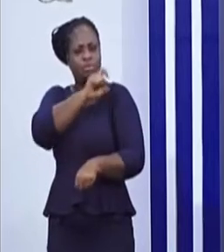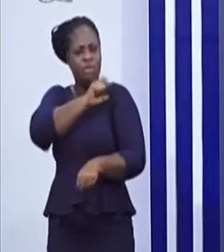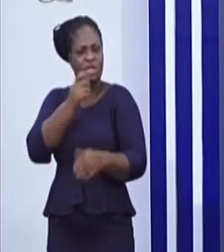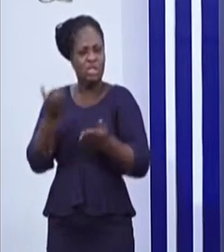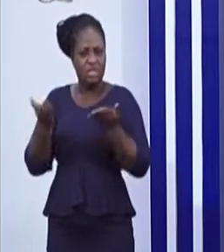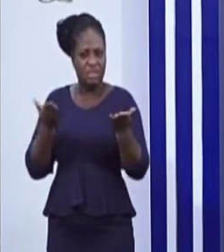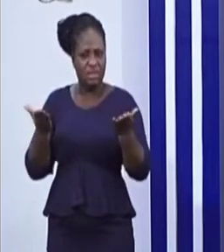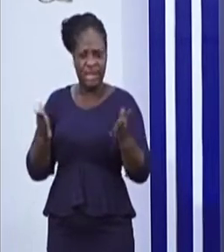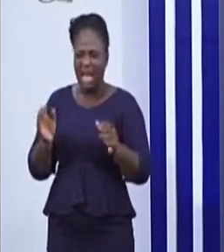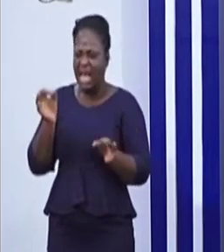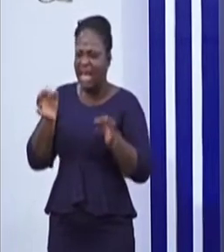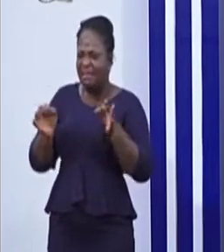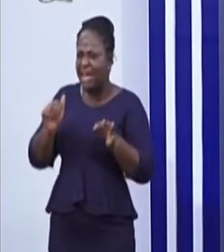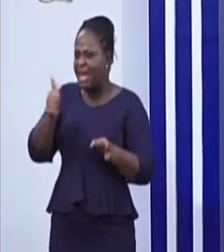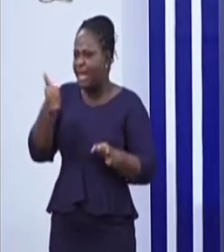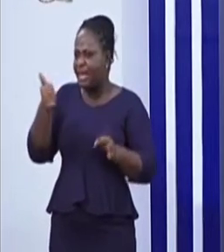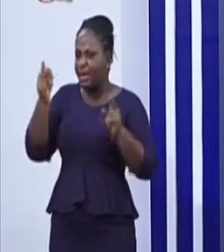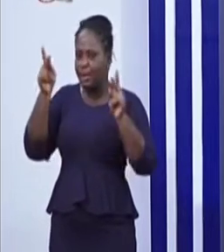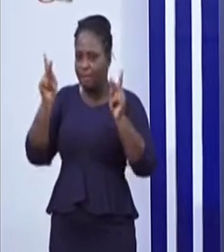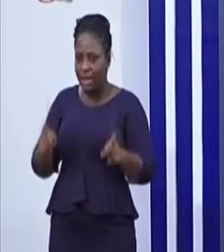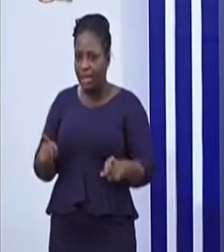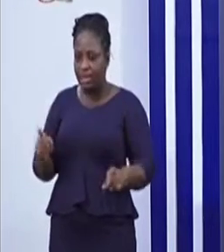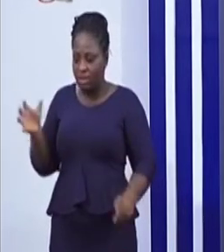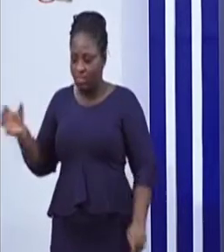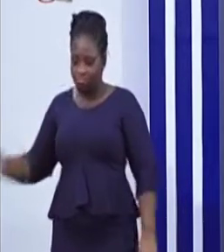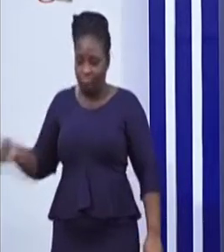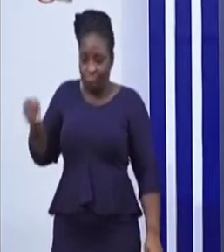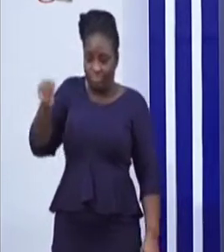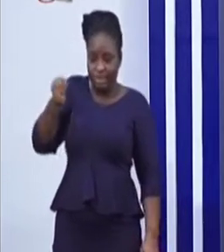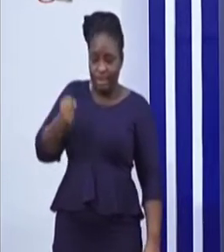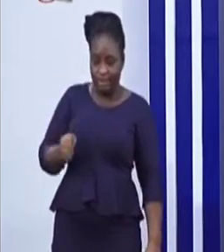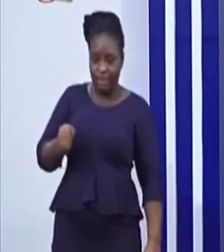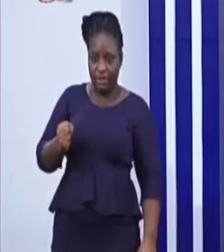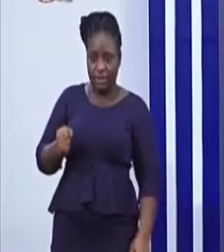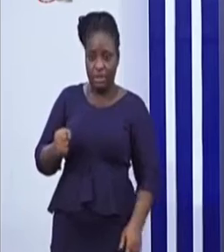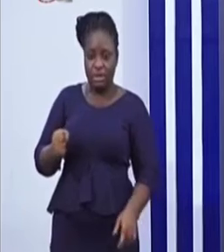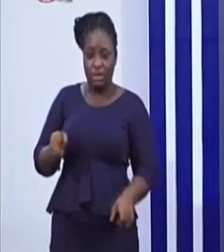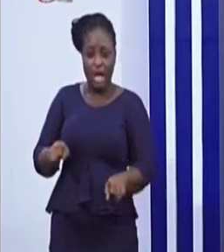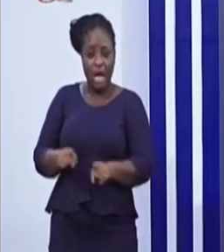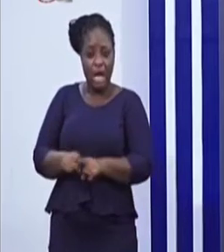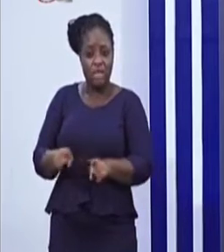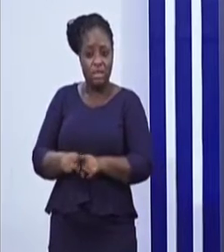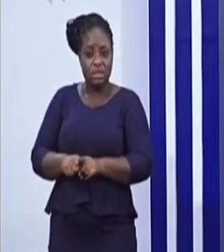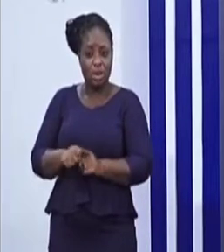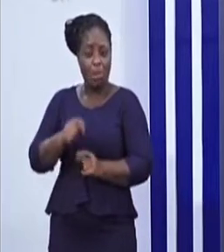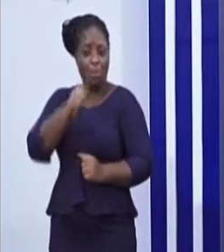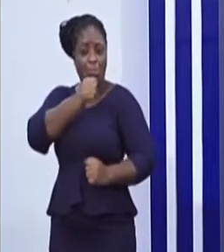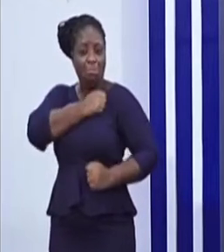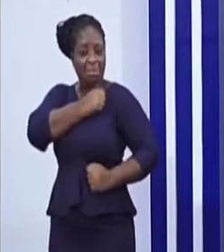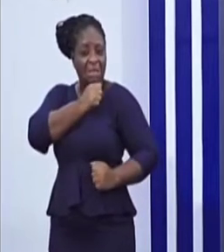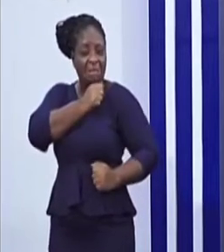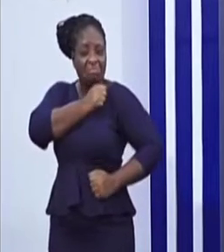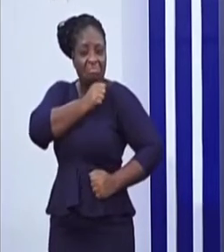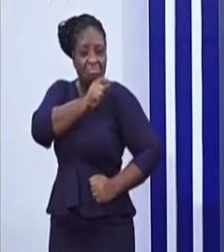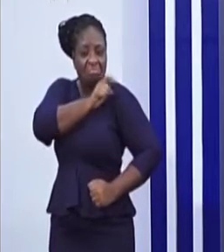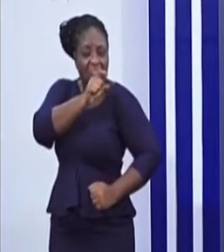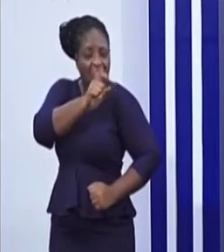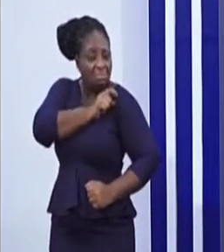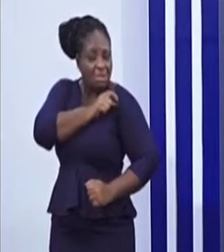if any persons are picked up as part of normal security operations, who are also suspected